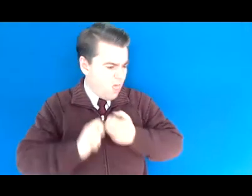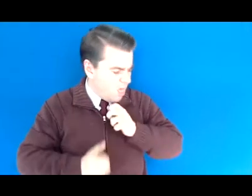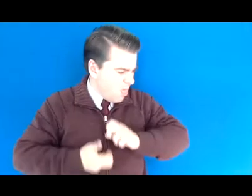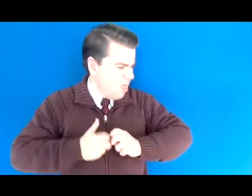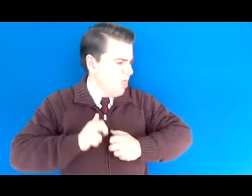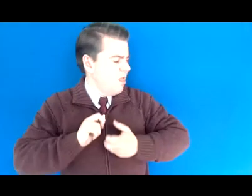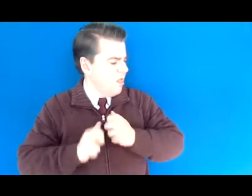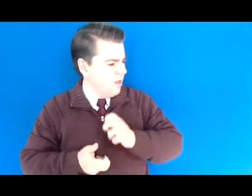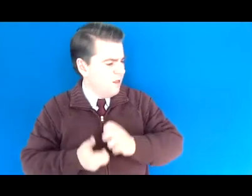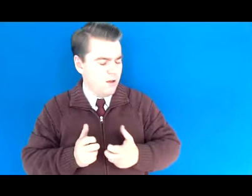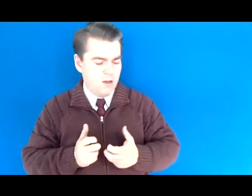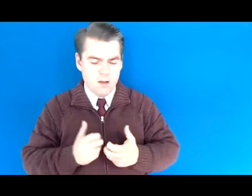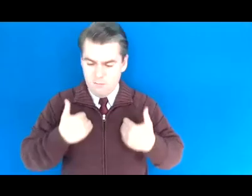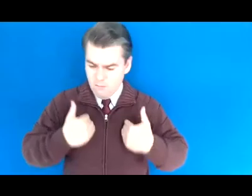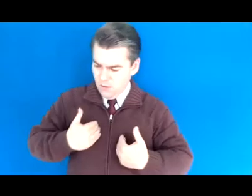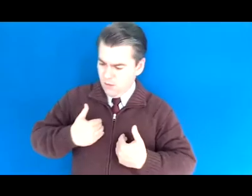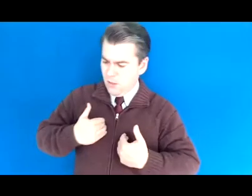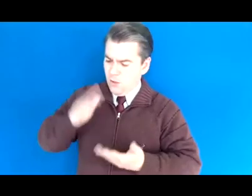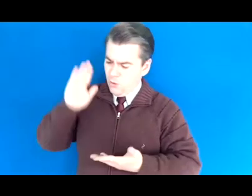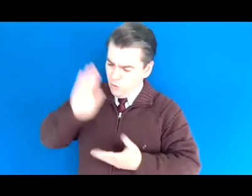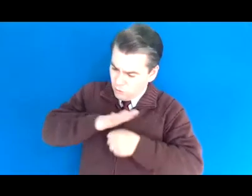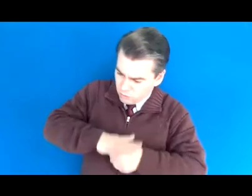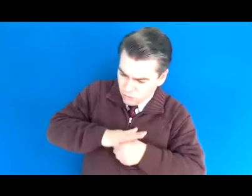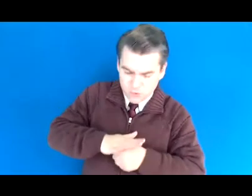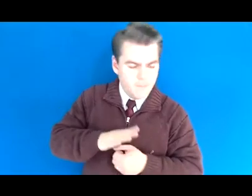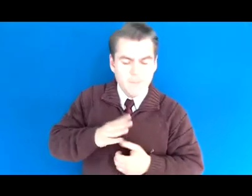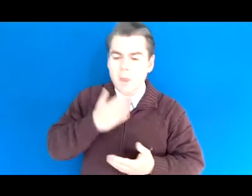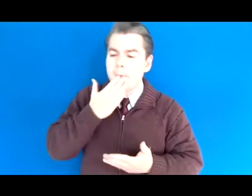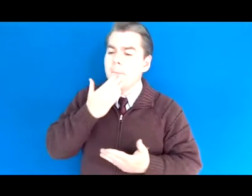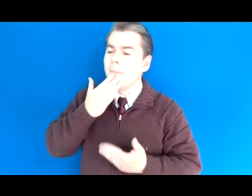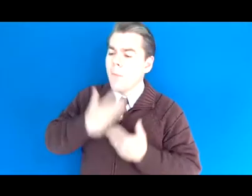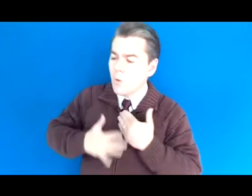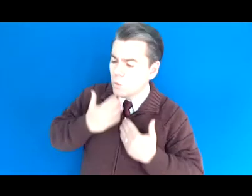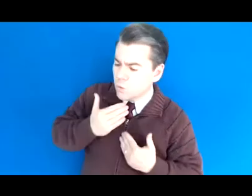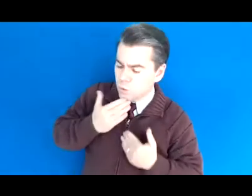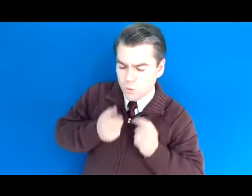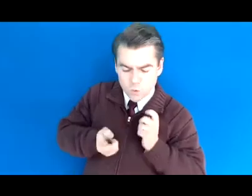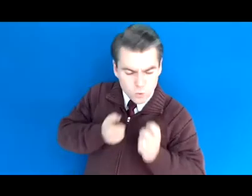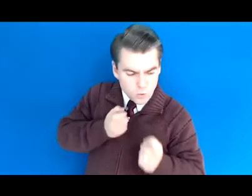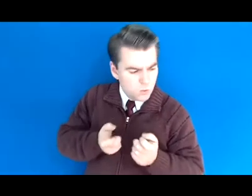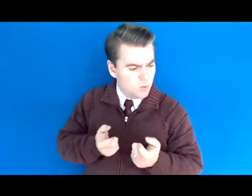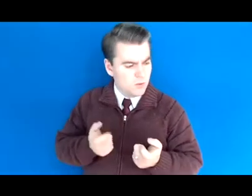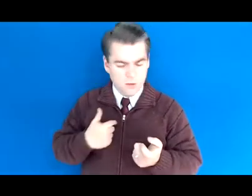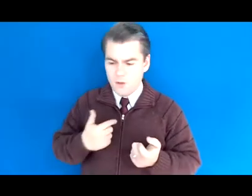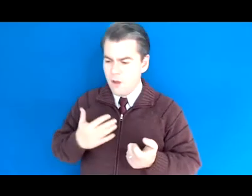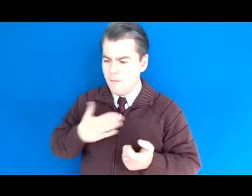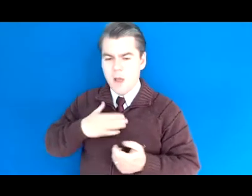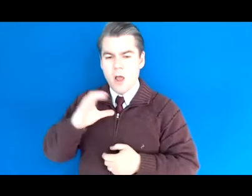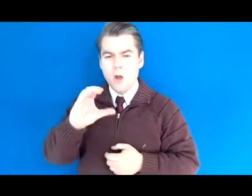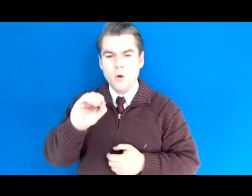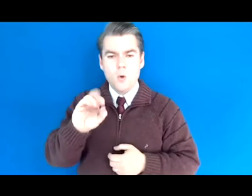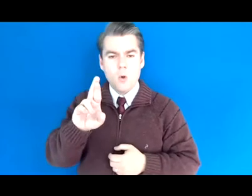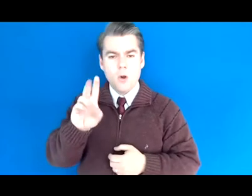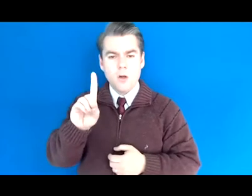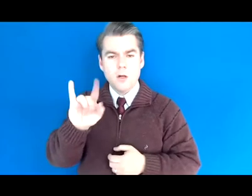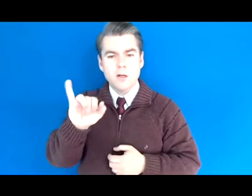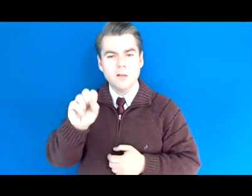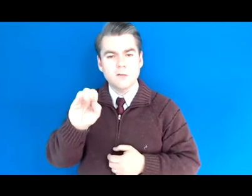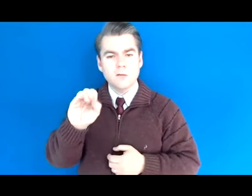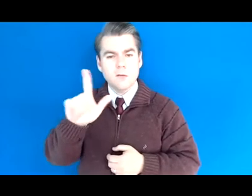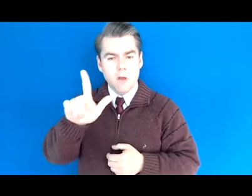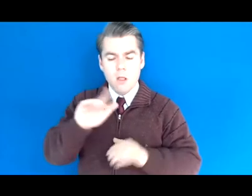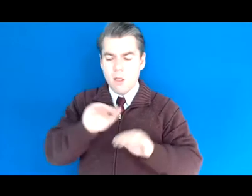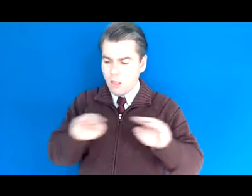my body by getting my blood sugars under control because this was affecting my cortisol levels, which in turn affected my